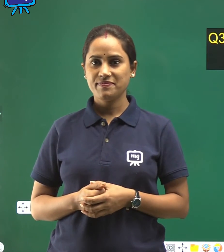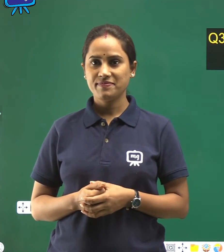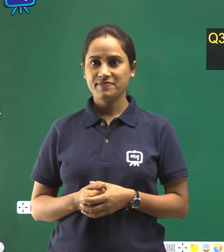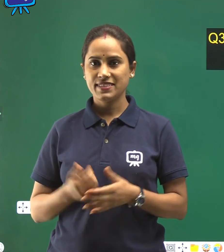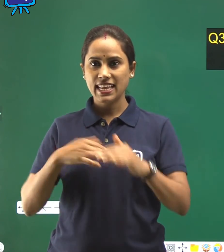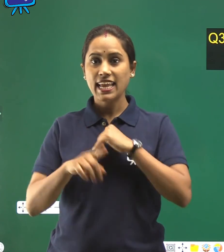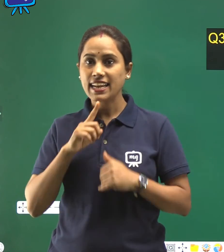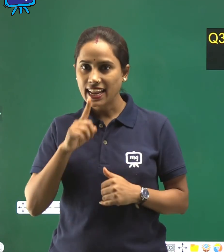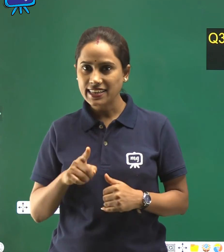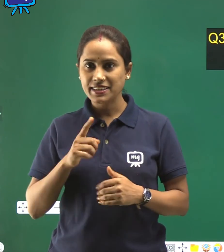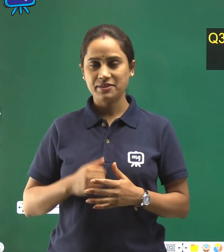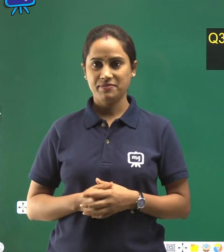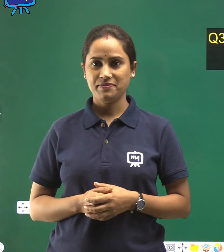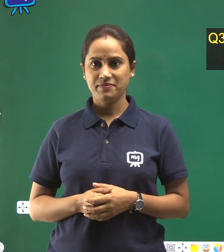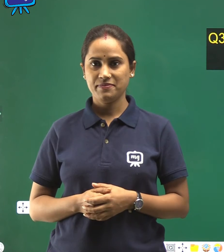In reality,